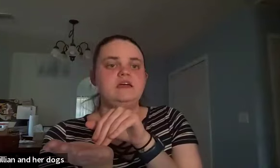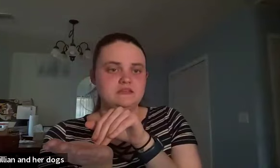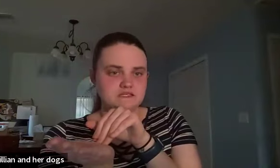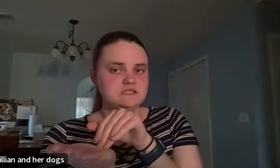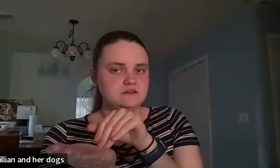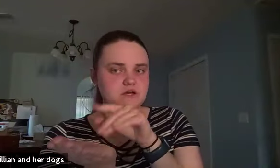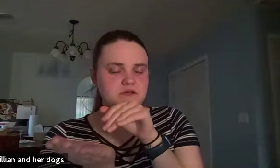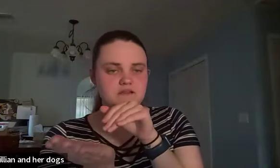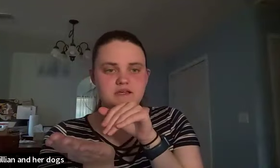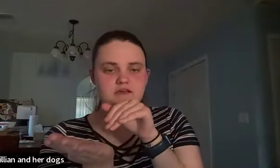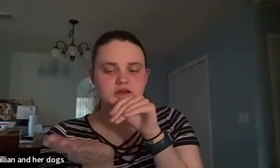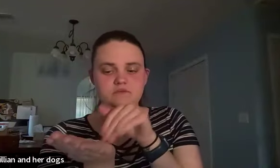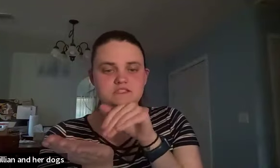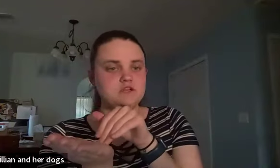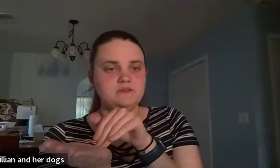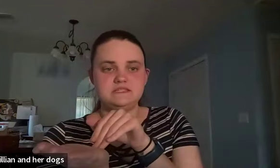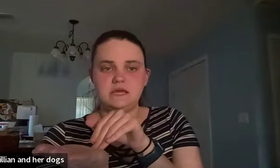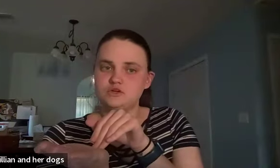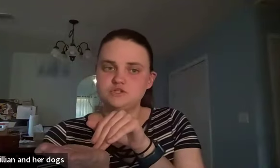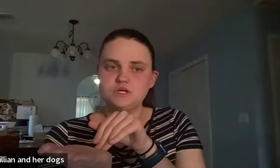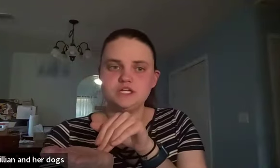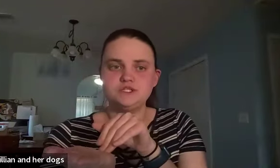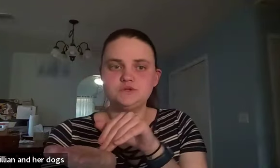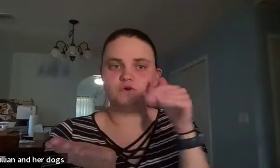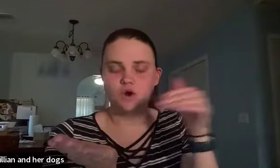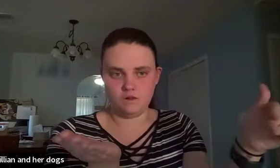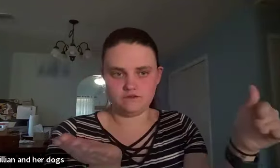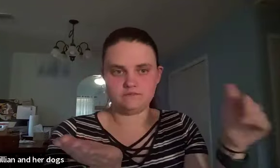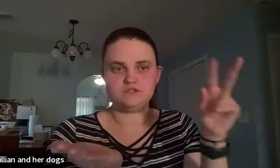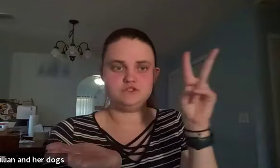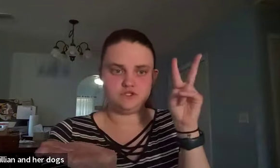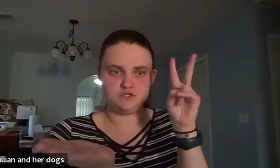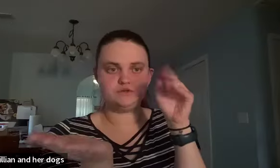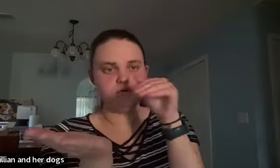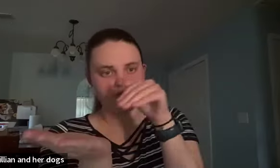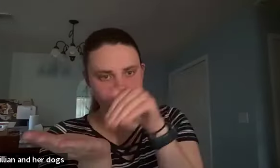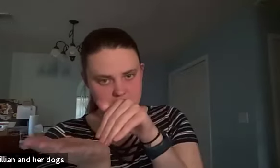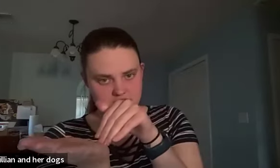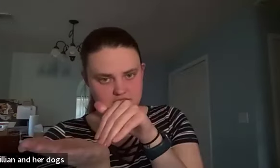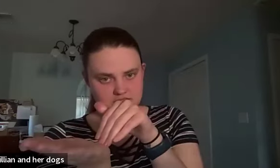And this is going to be this is going to be the same motion we're going to do for all of them. So 2,000.